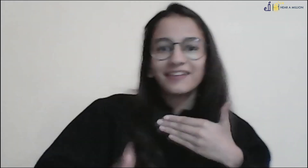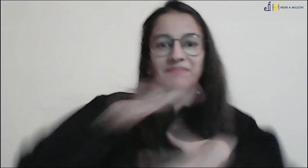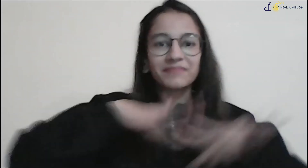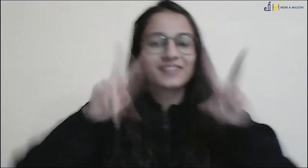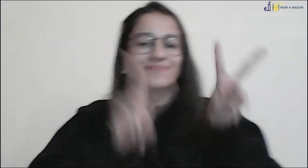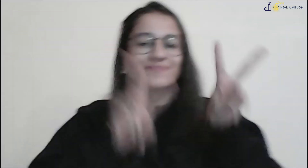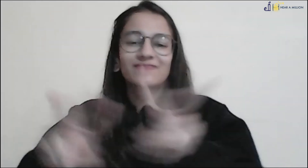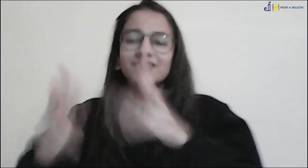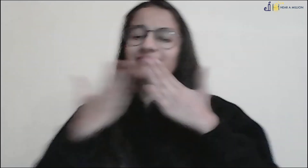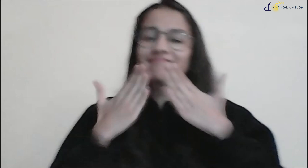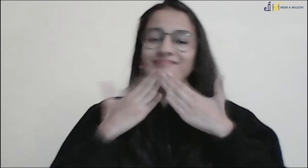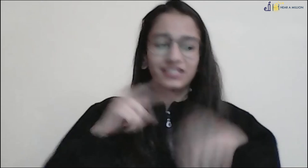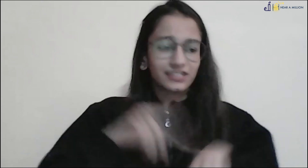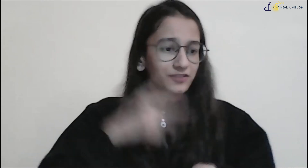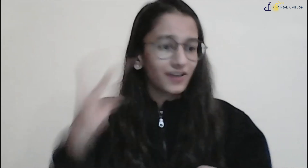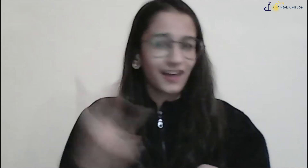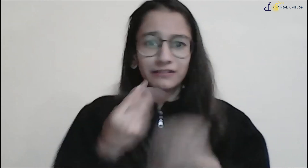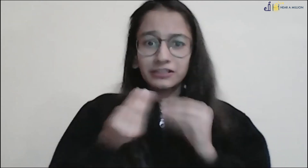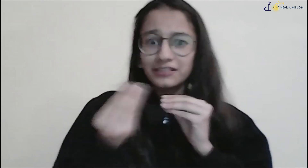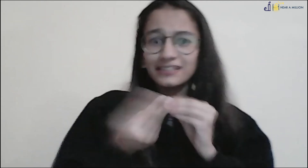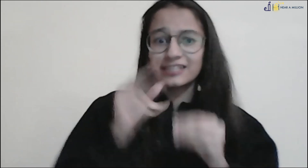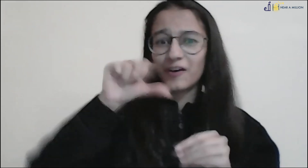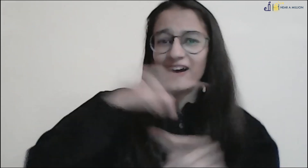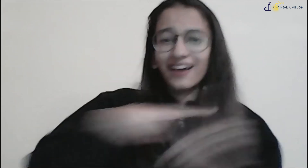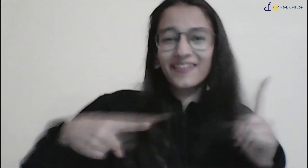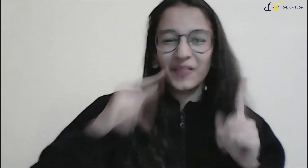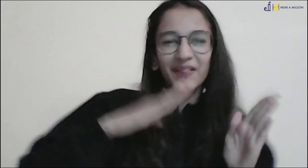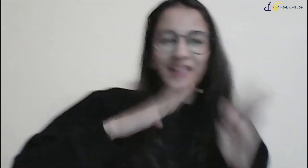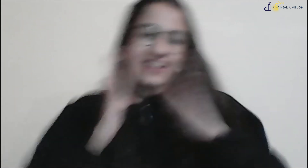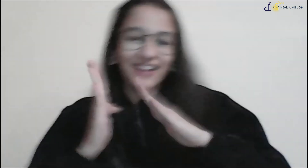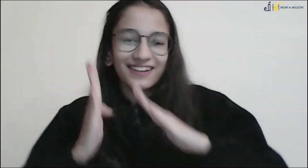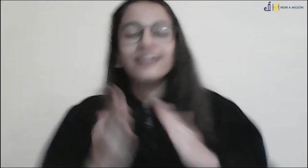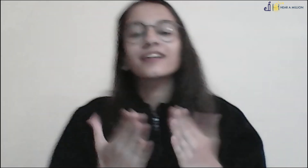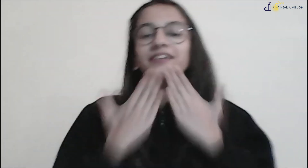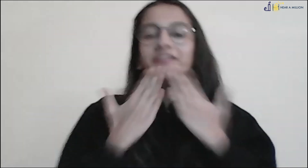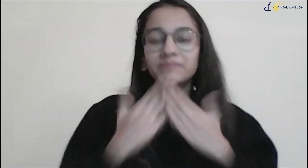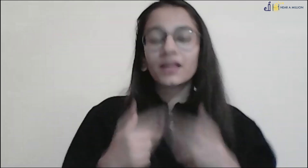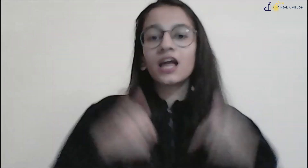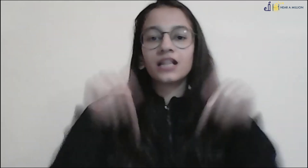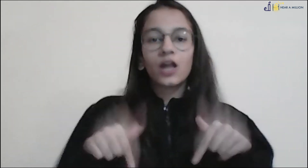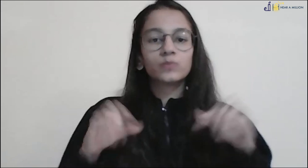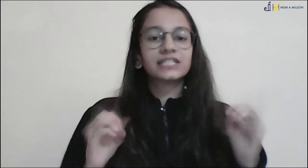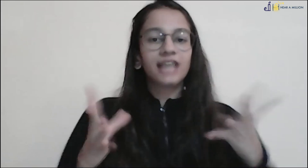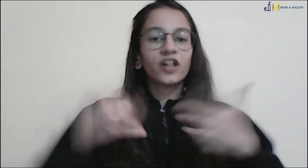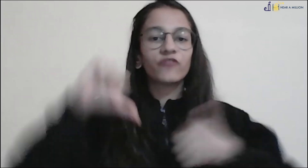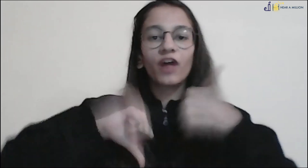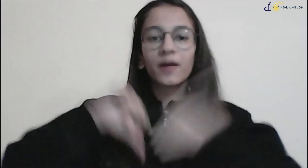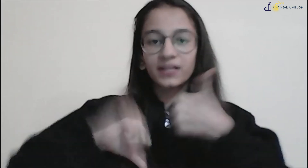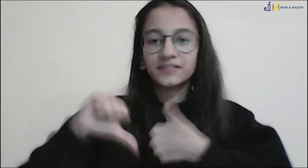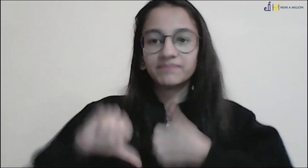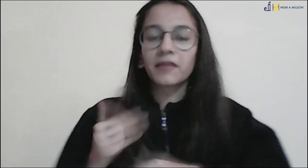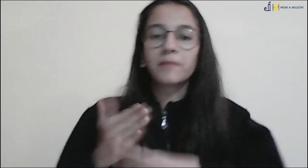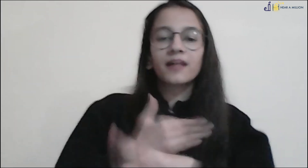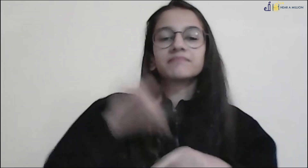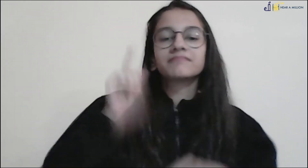you, everyone, for joining in, and we look forward. It's going to be 9:30 soon. I know we got a little delayed, but